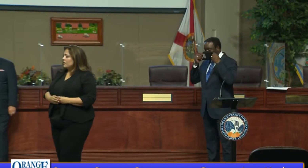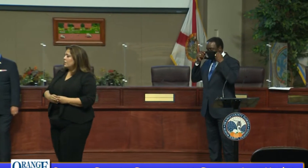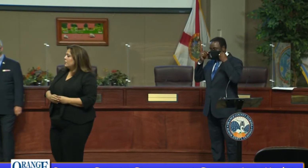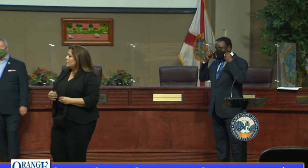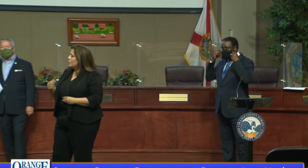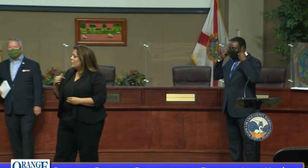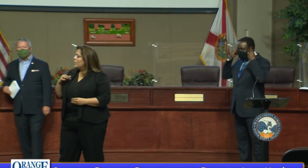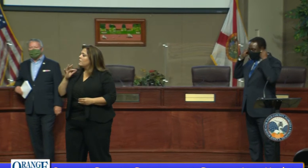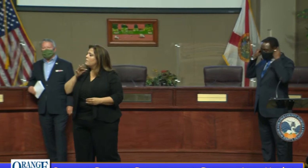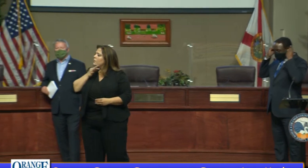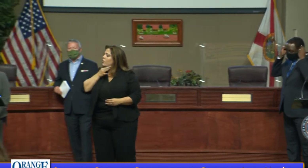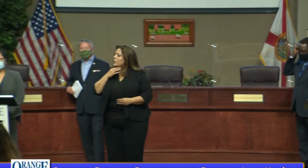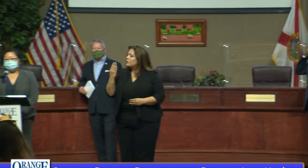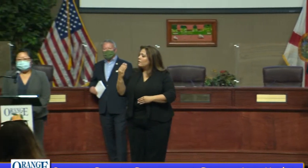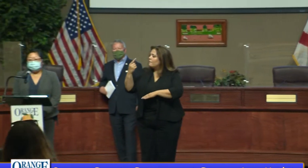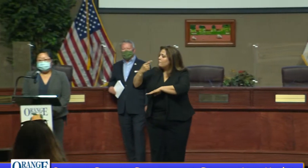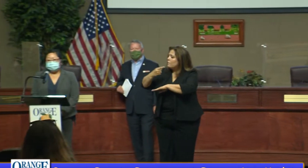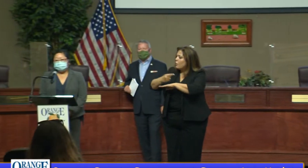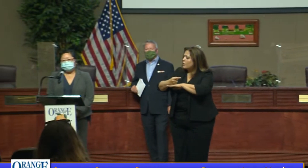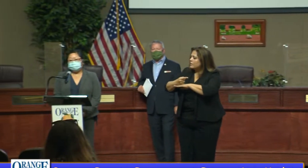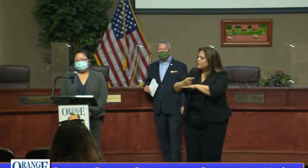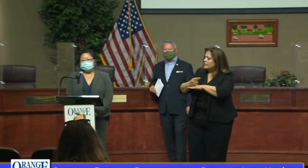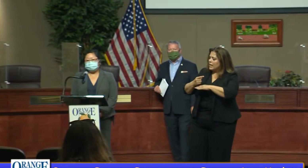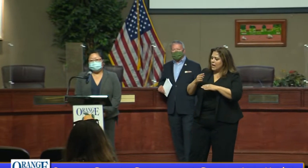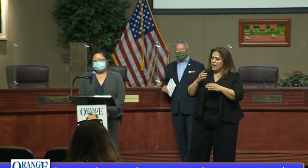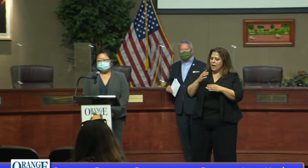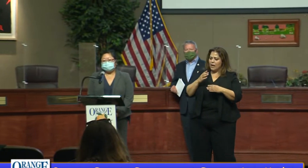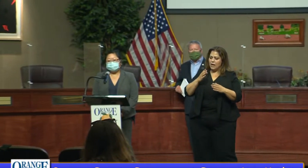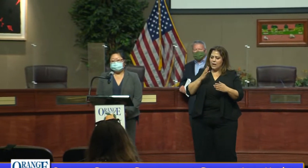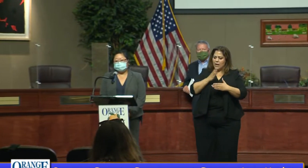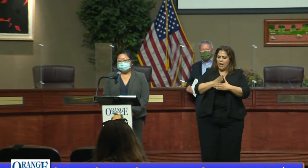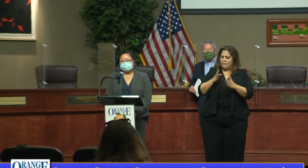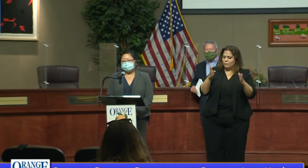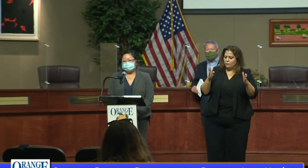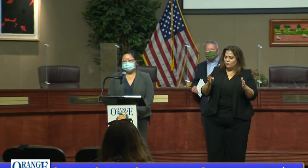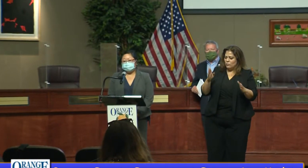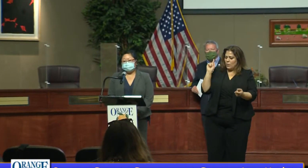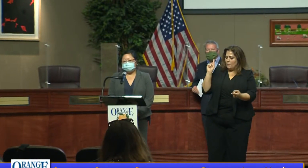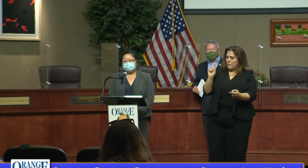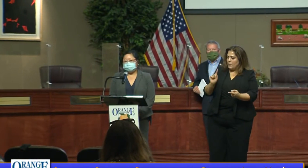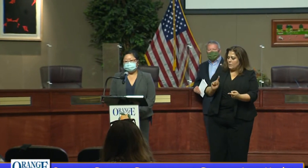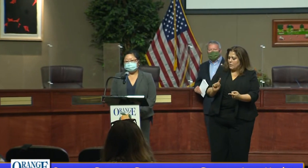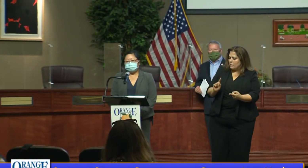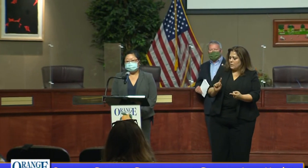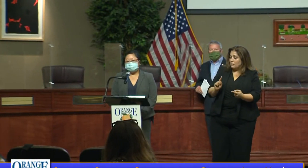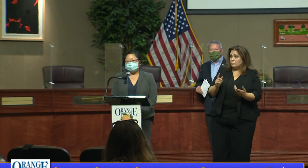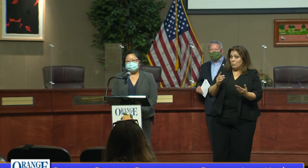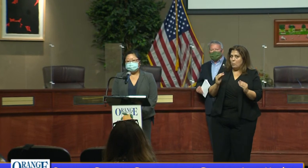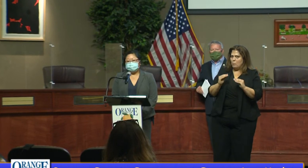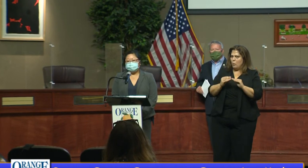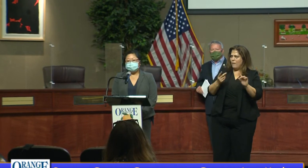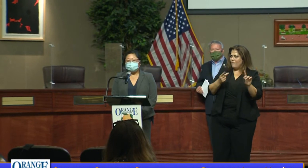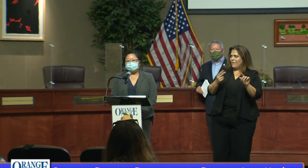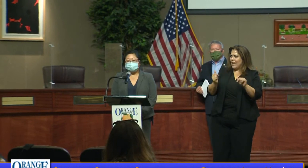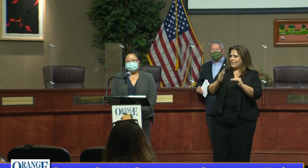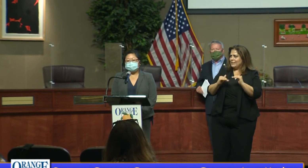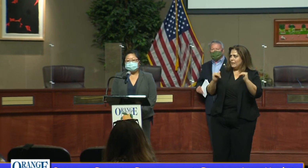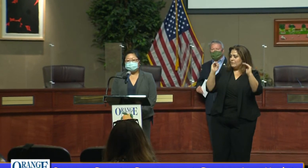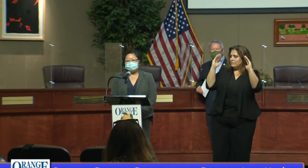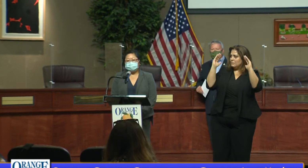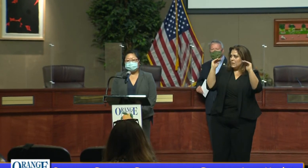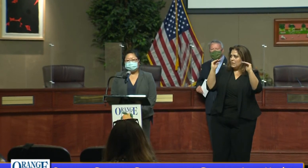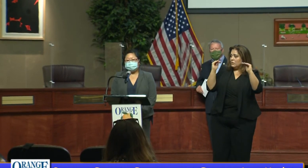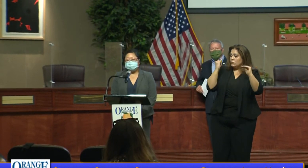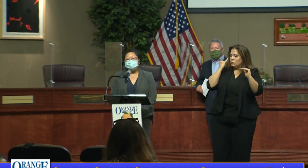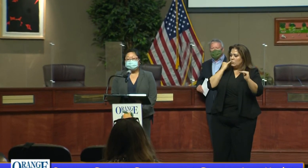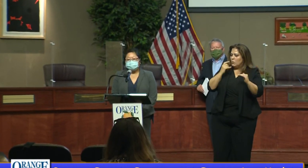our 14-day rolling positivity rate dropping at what seems to be quicker than I think expected, if we do get to